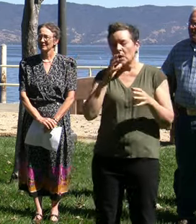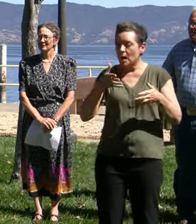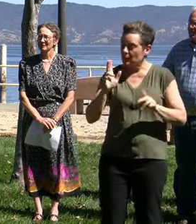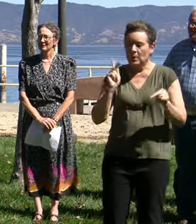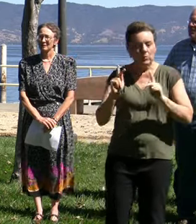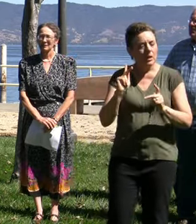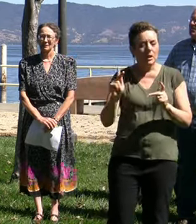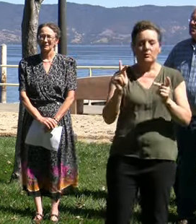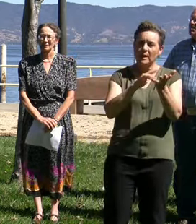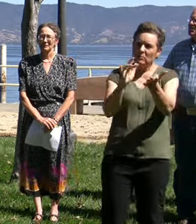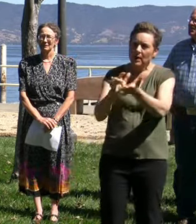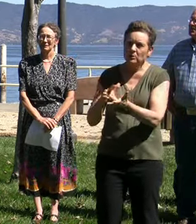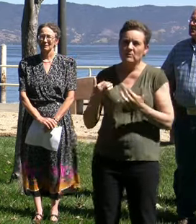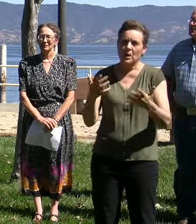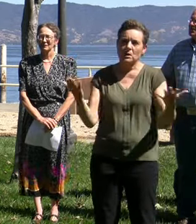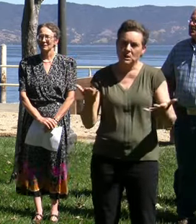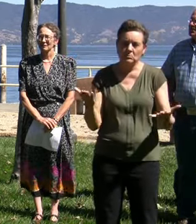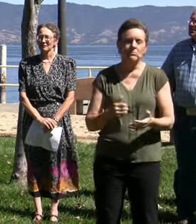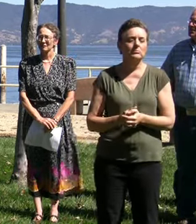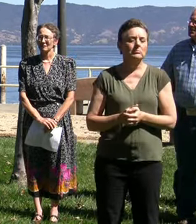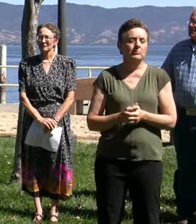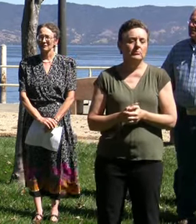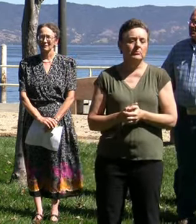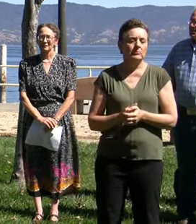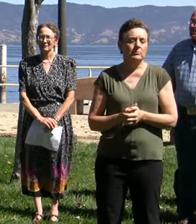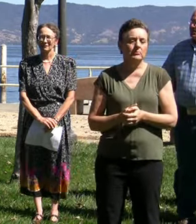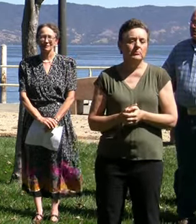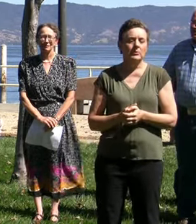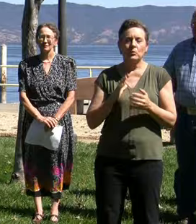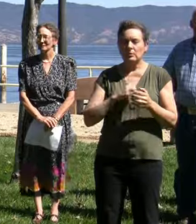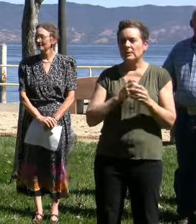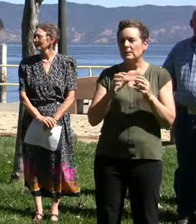Lake County, and we will take an especially hard stance during this time of disaster. Thank you.